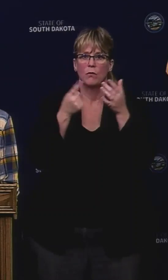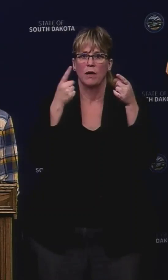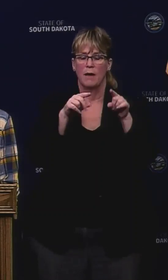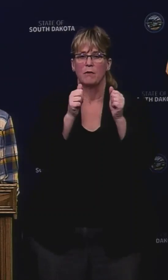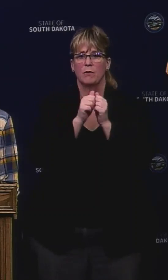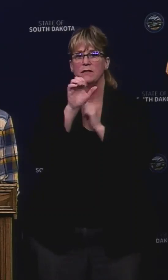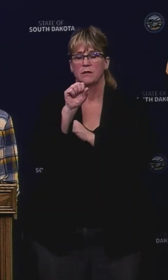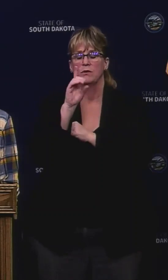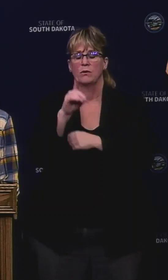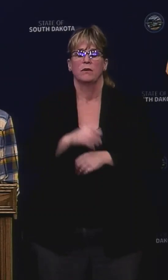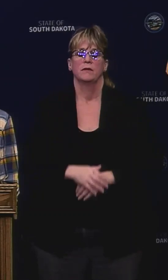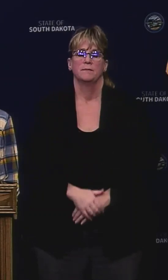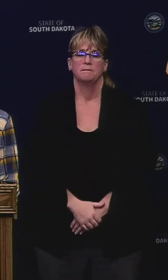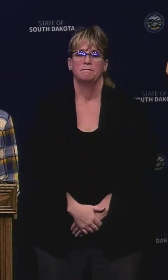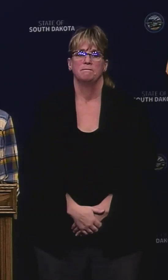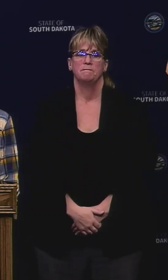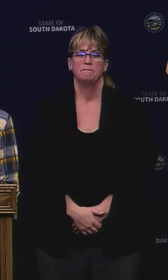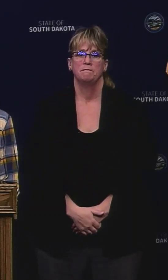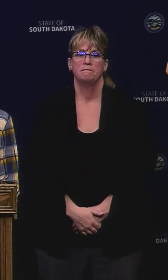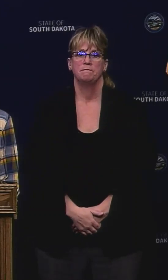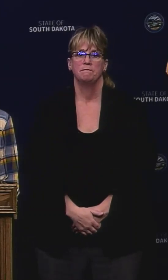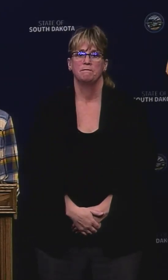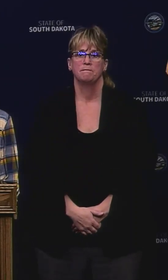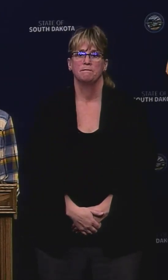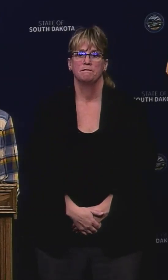South Dakota.